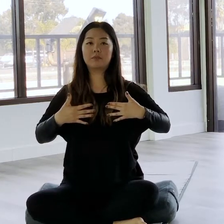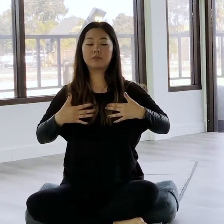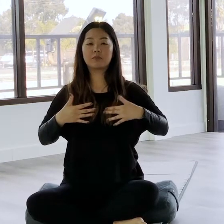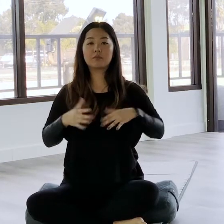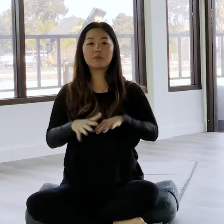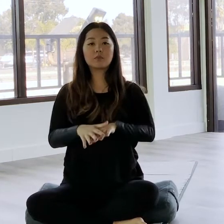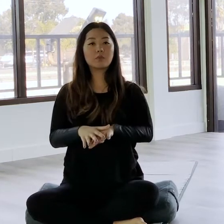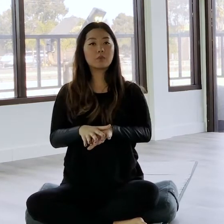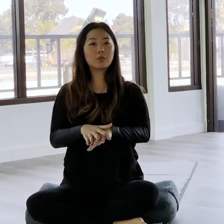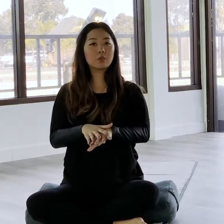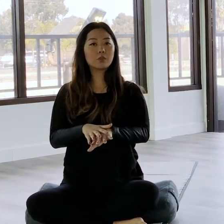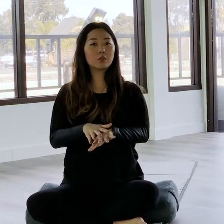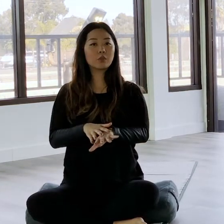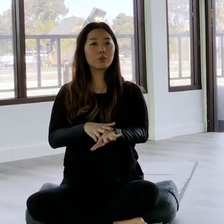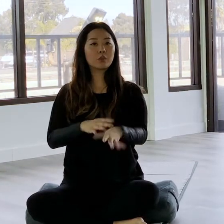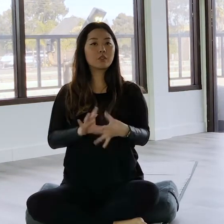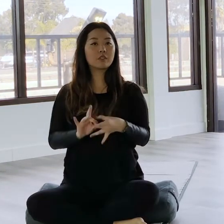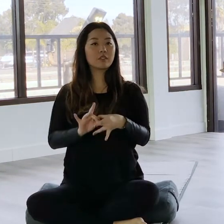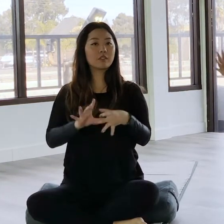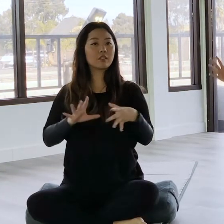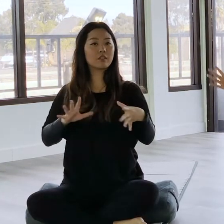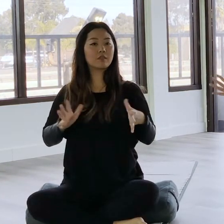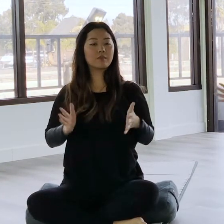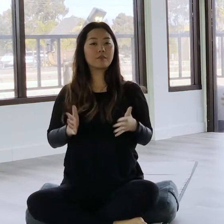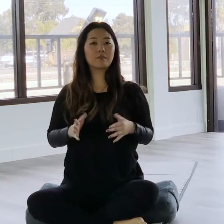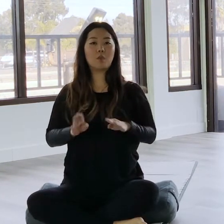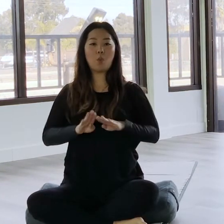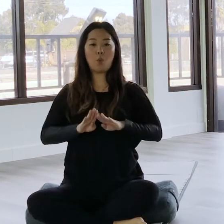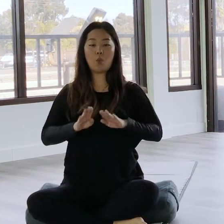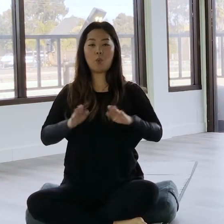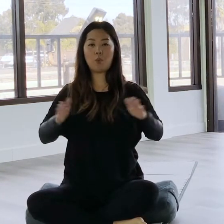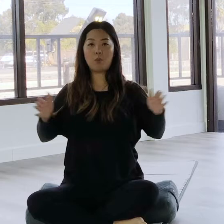Slowly release the hands, opening up.